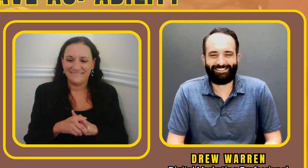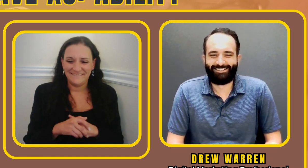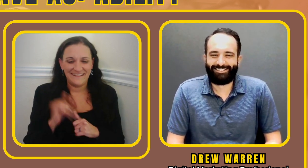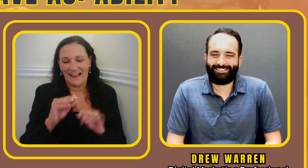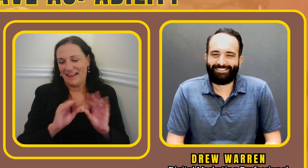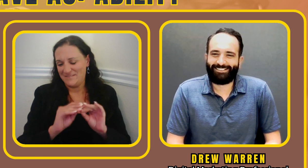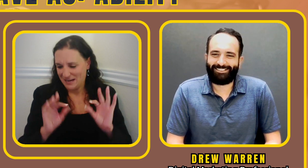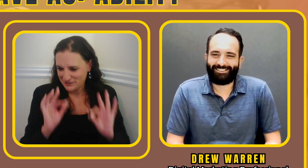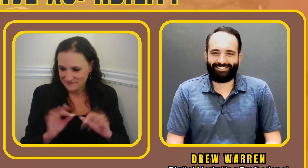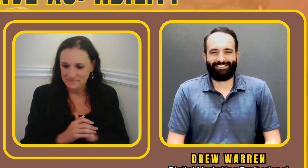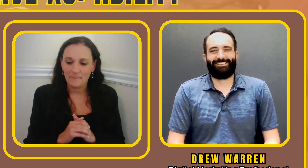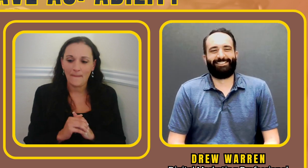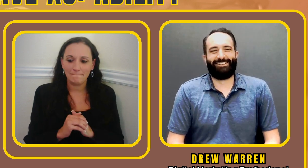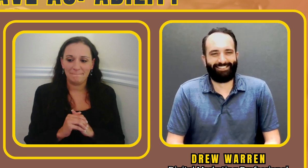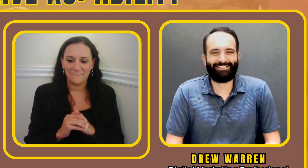edification.